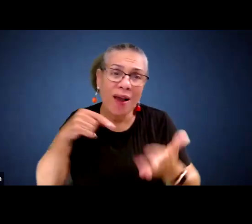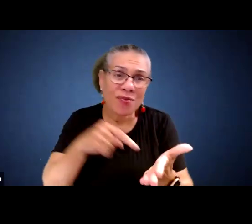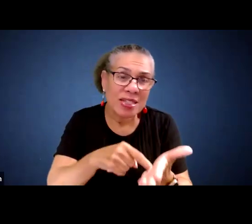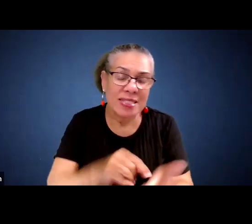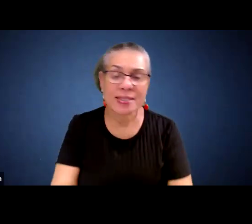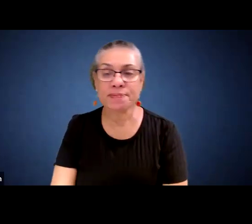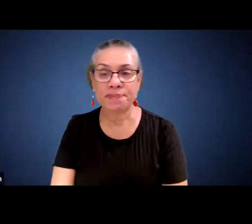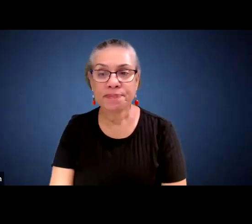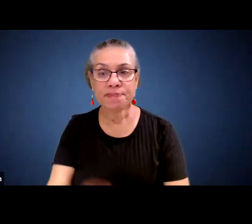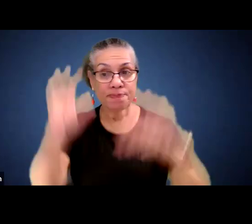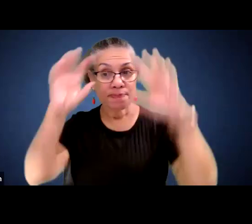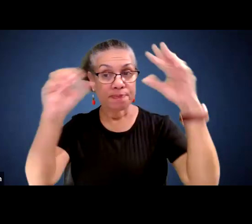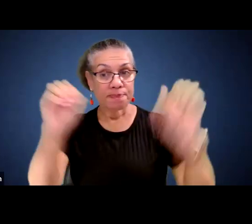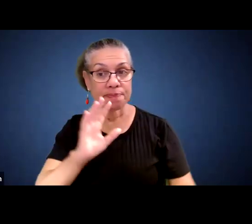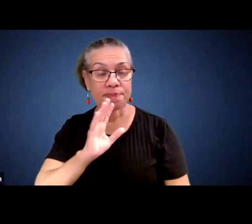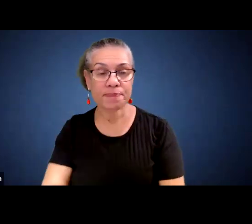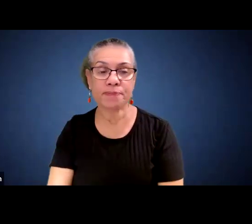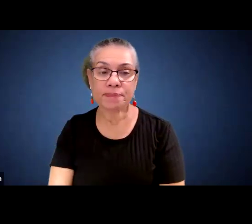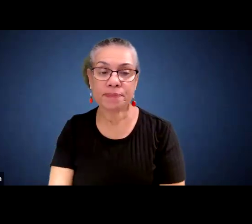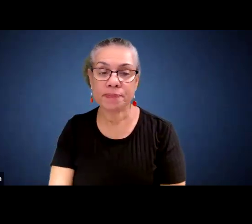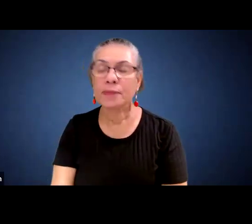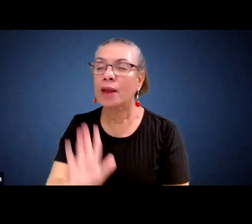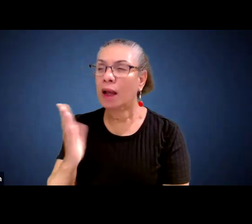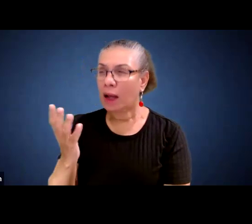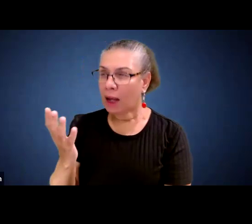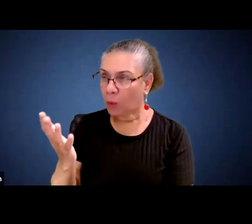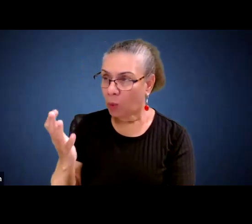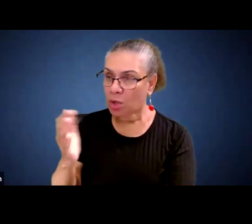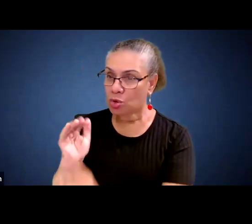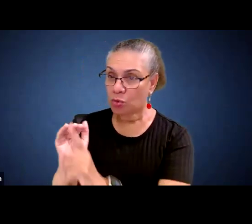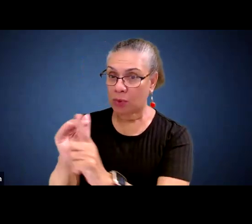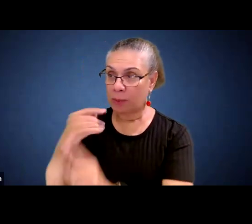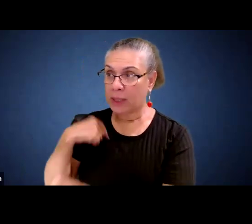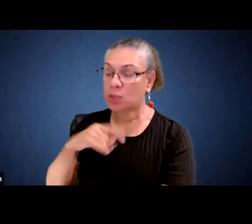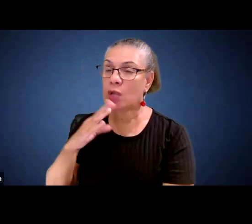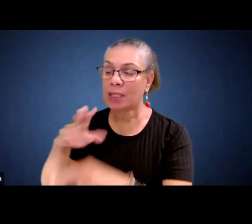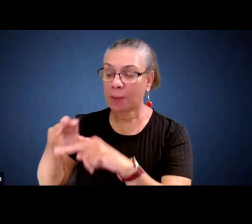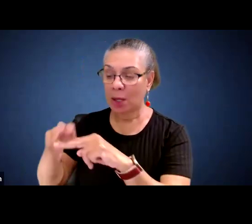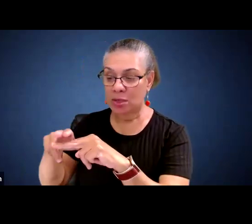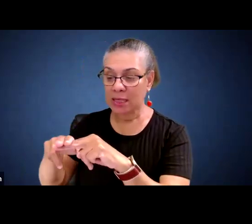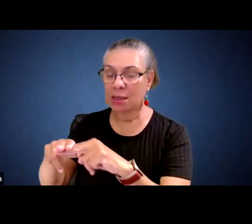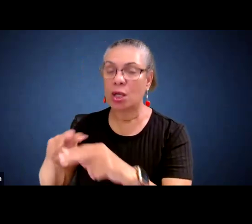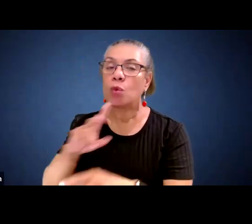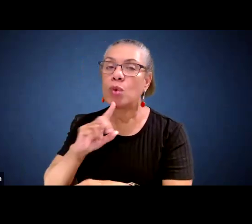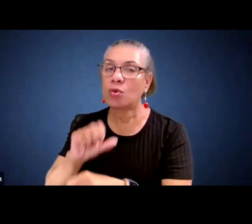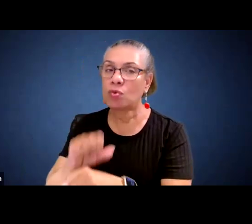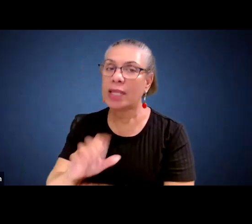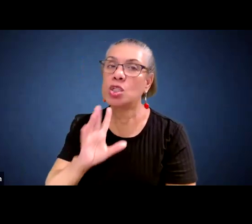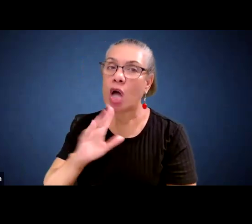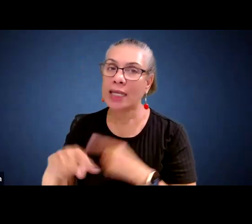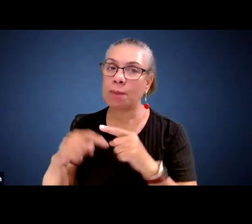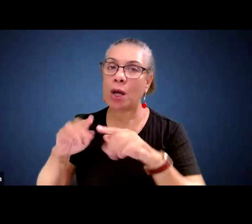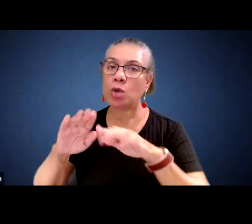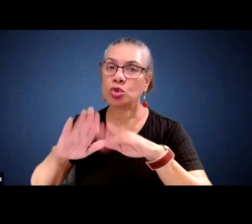say is I just want to remind us when we talk about seats, we're actually talking about children.